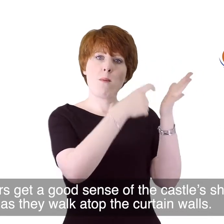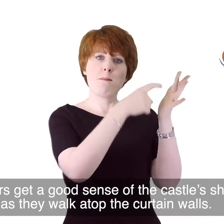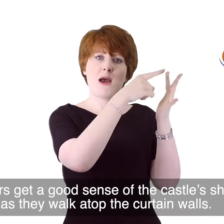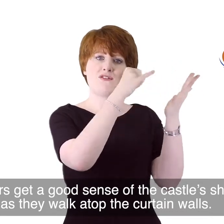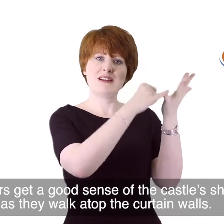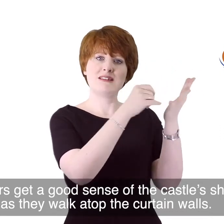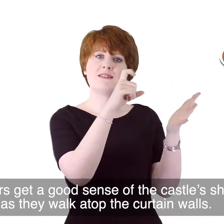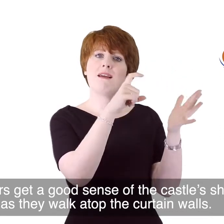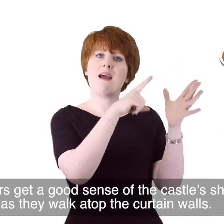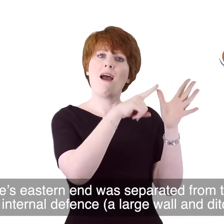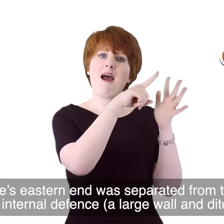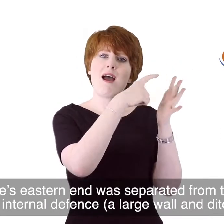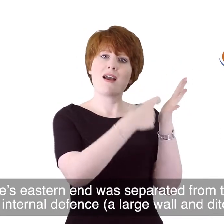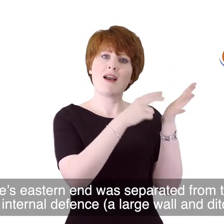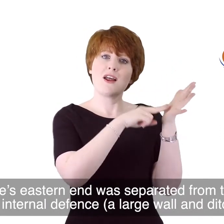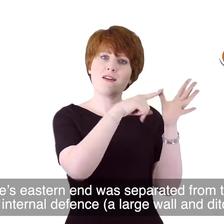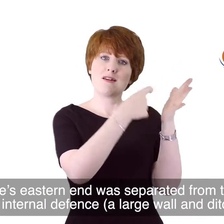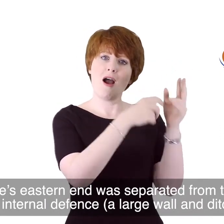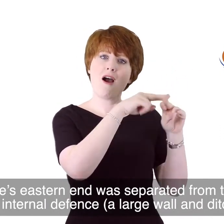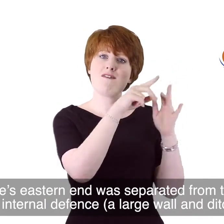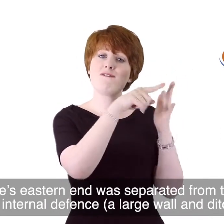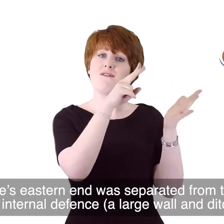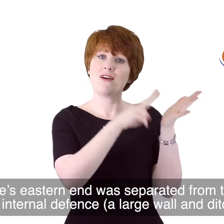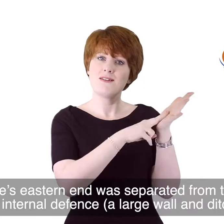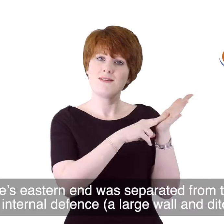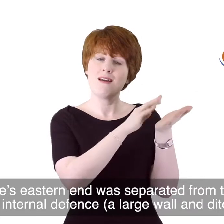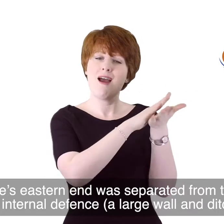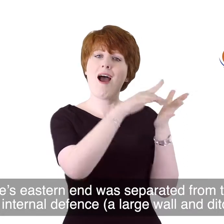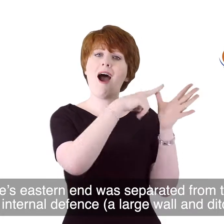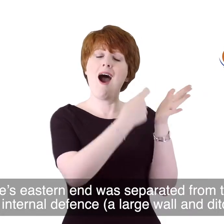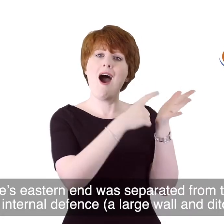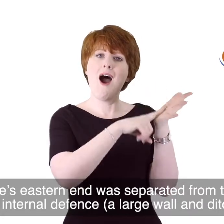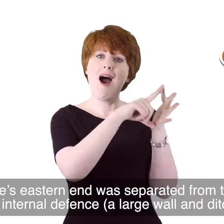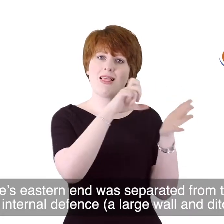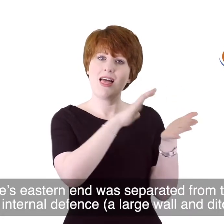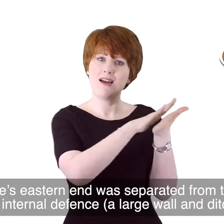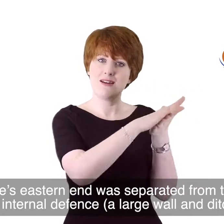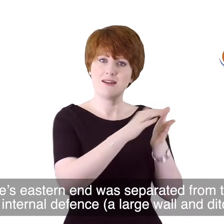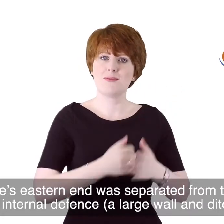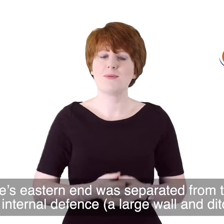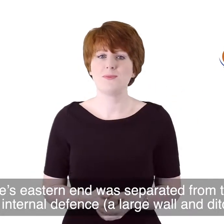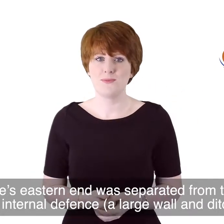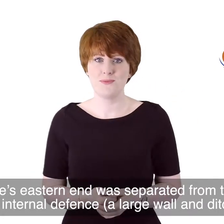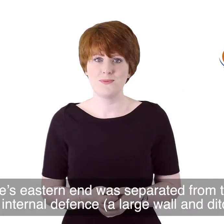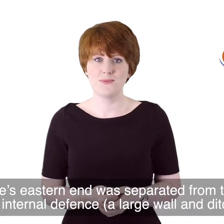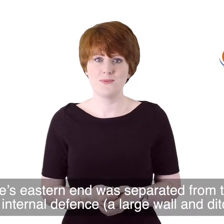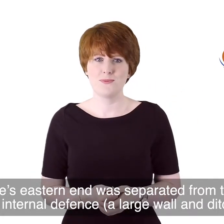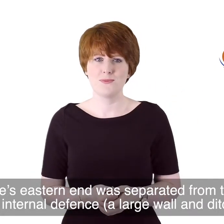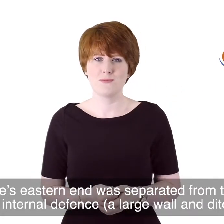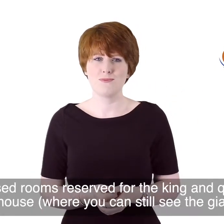curtain walls. The castle's eastern end was separated from the rest by an internal defence, a large wall and a ditch. It